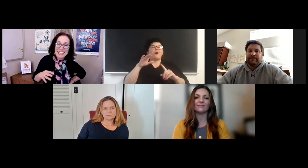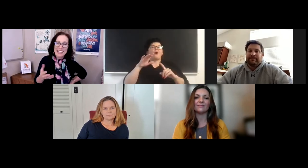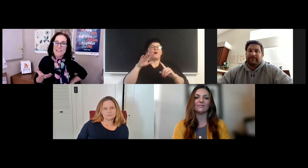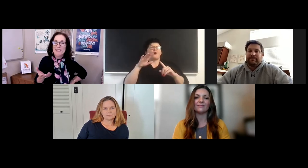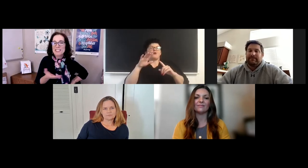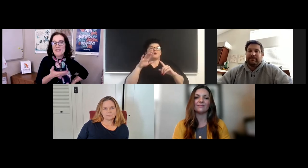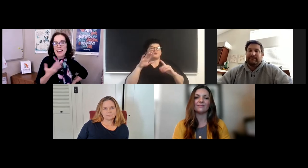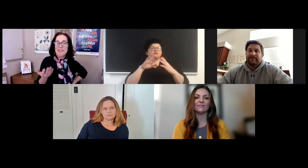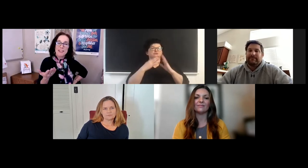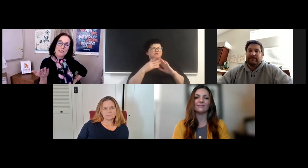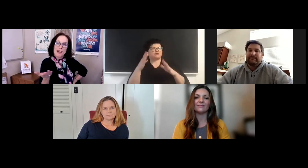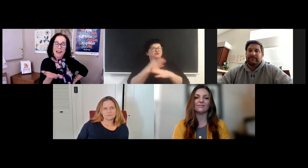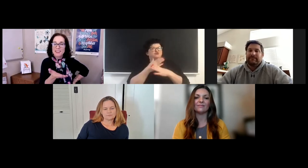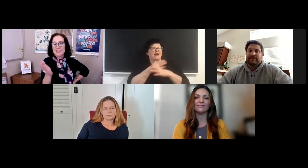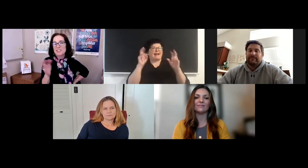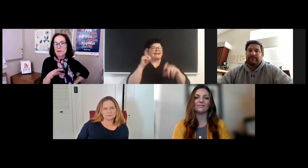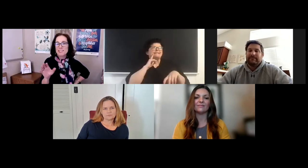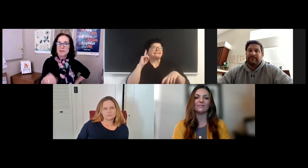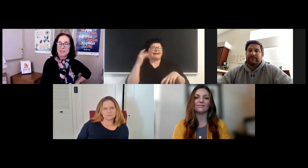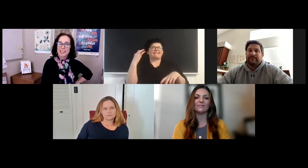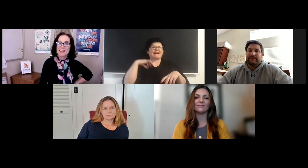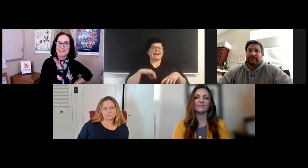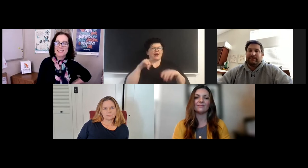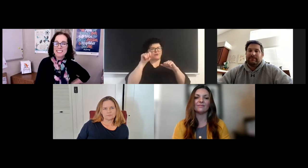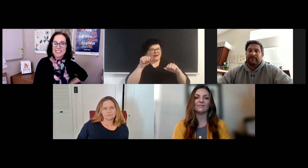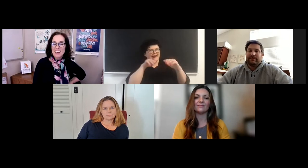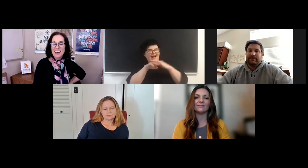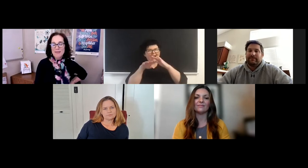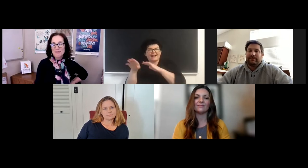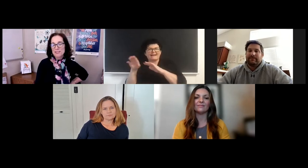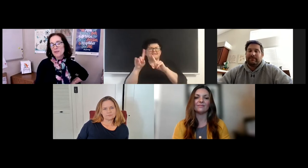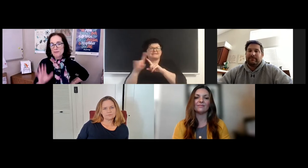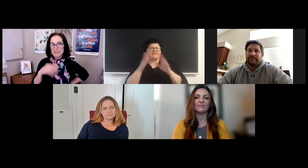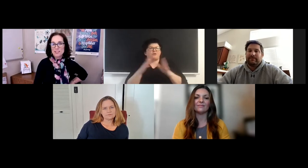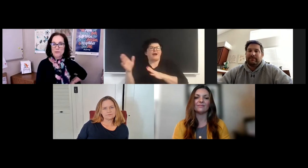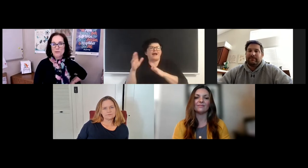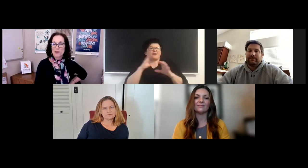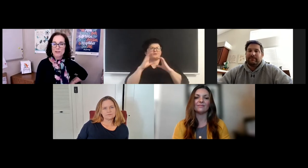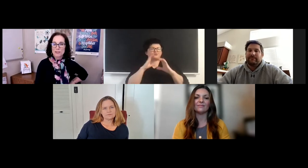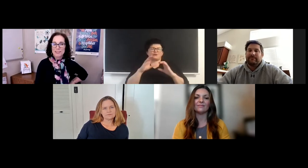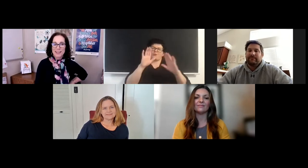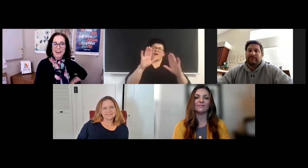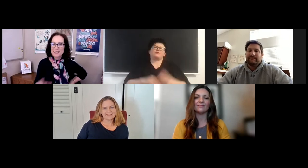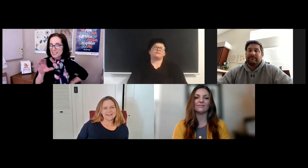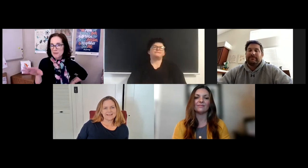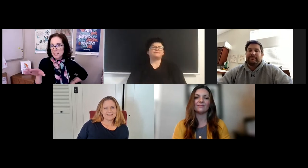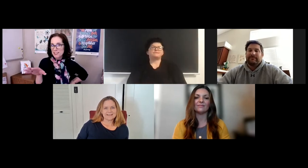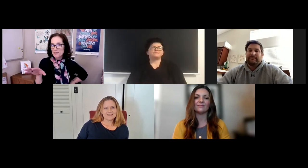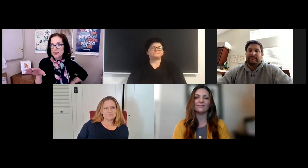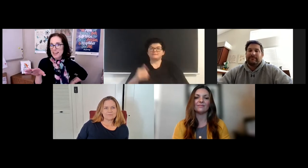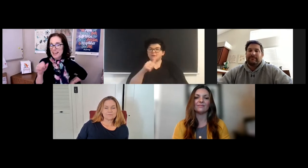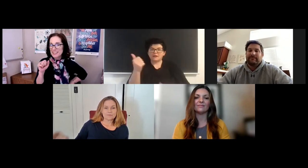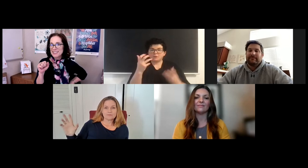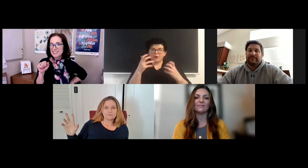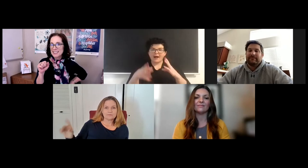gain, you know, that you have access and ways to communicate. And, so that's wonderful. Anybody else